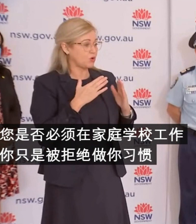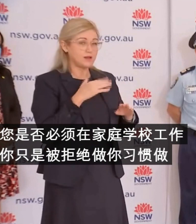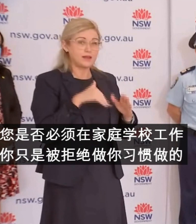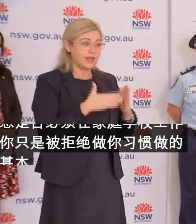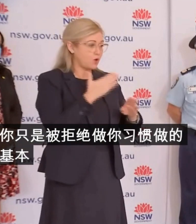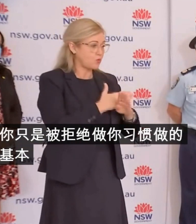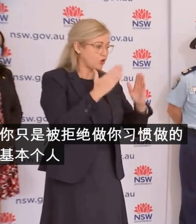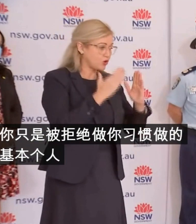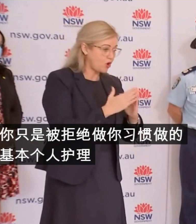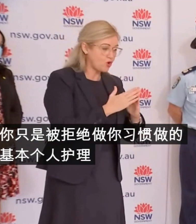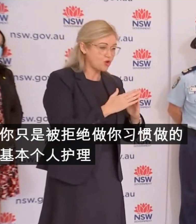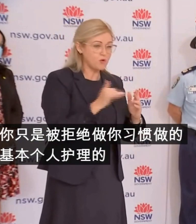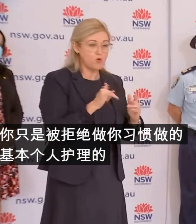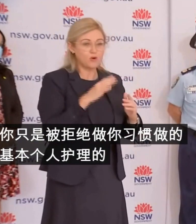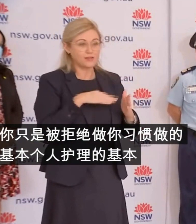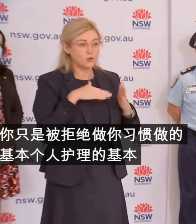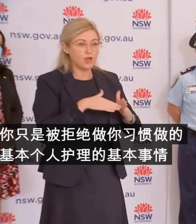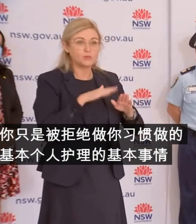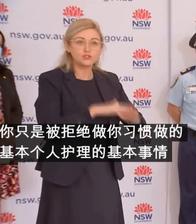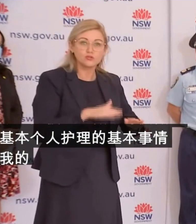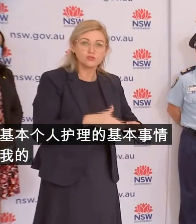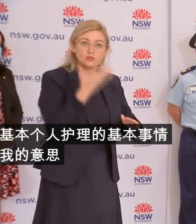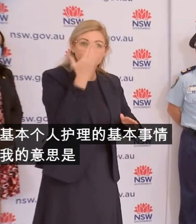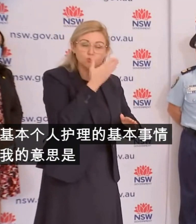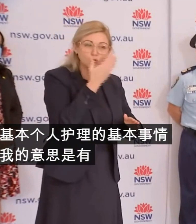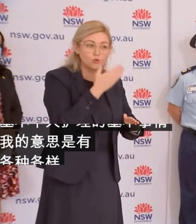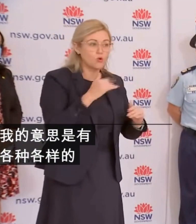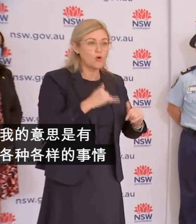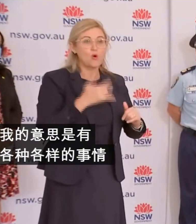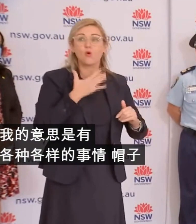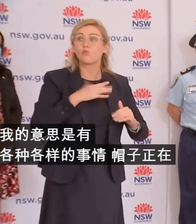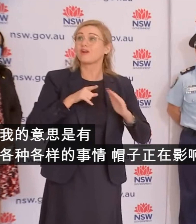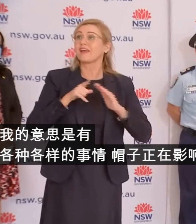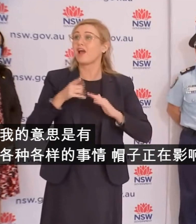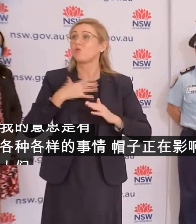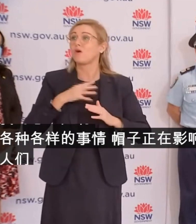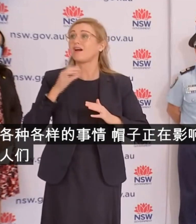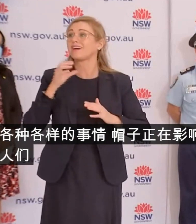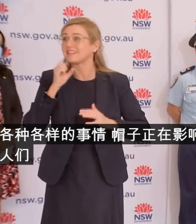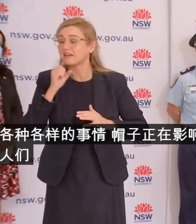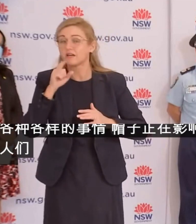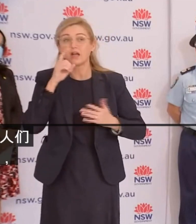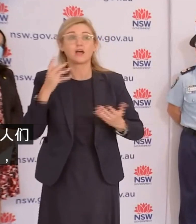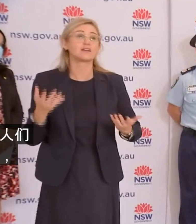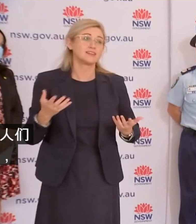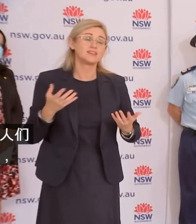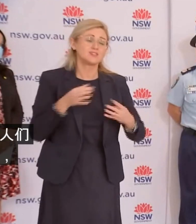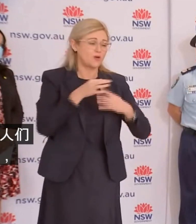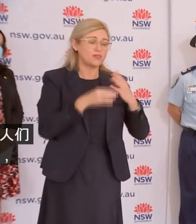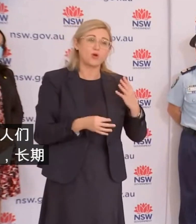just denied doing the basic things, the basic personal care things you're used to doing. I mean, there's a whole range of things that are affecting people.